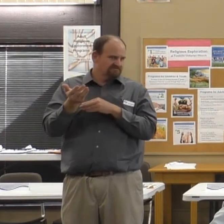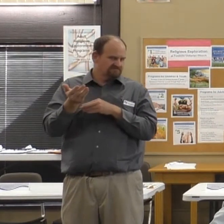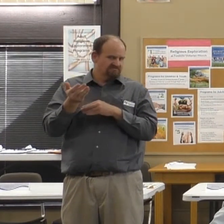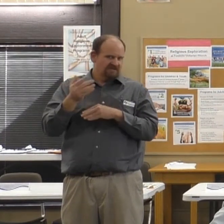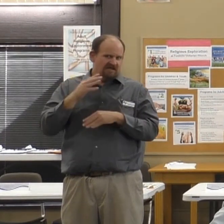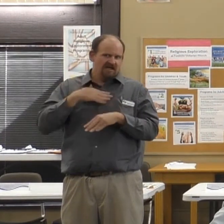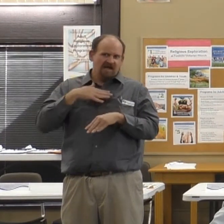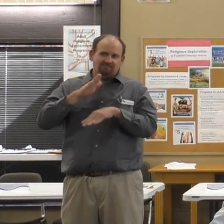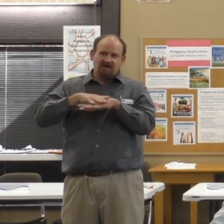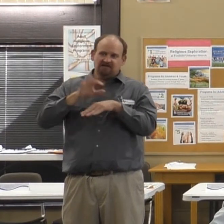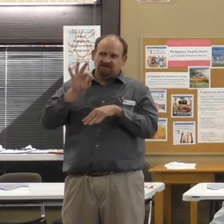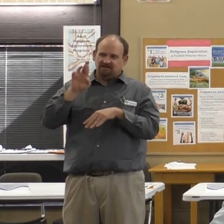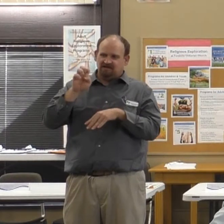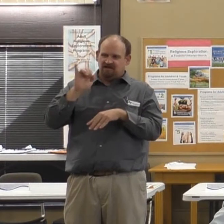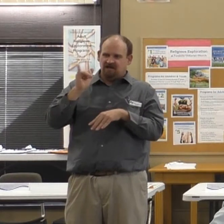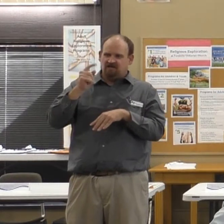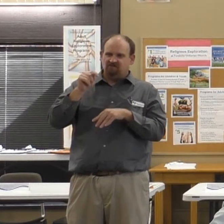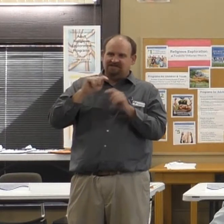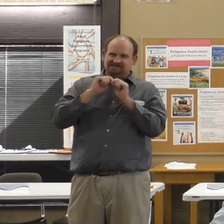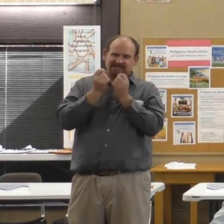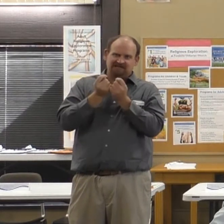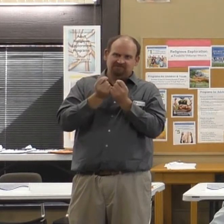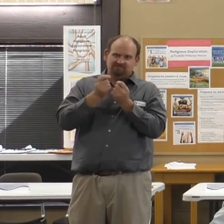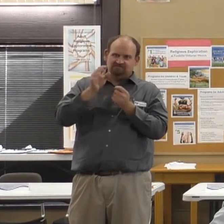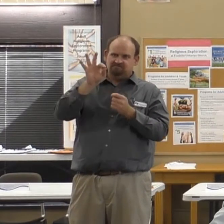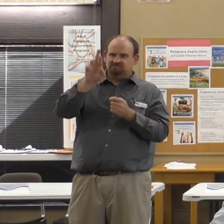And I work graveyards.